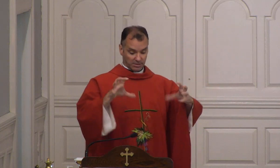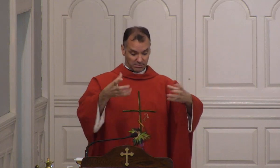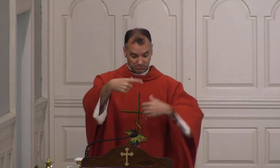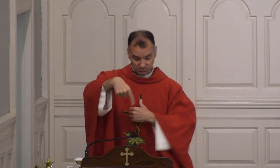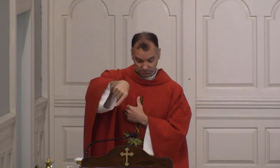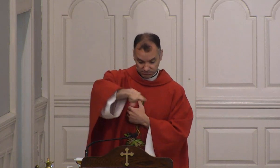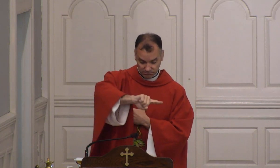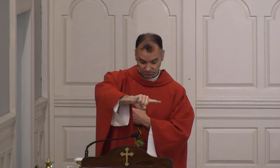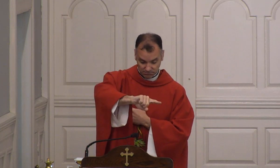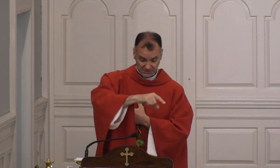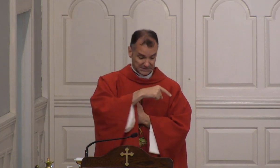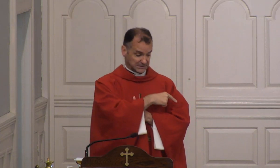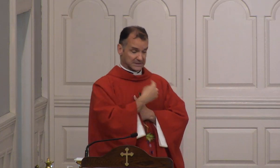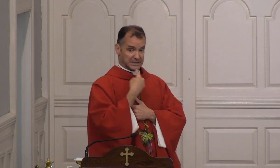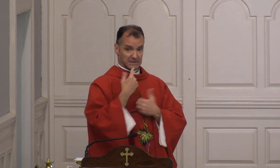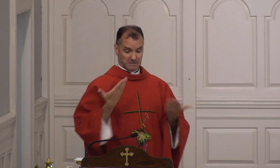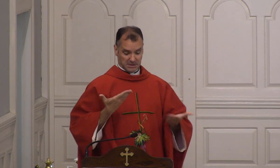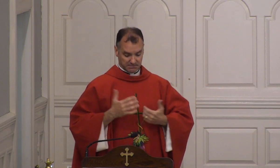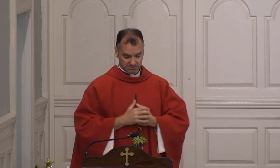Jesus said to his disciples,